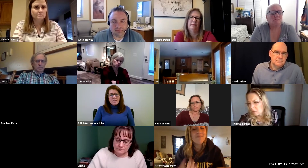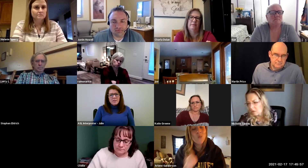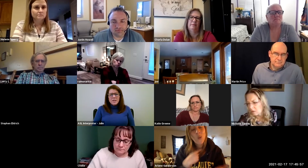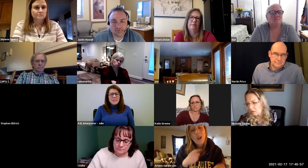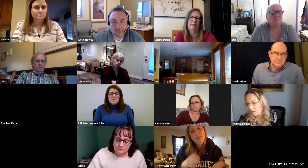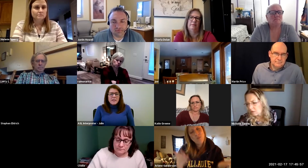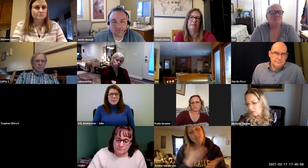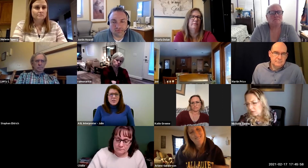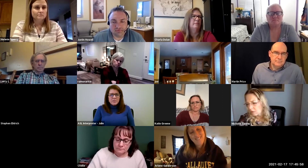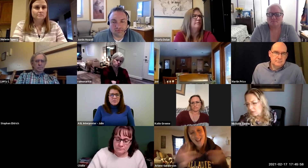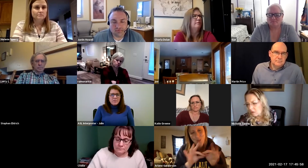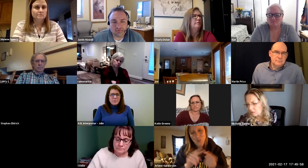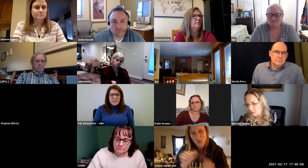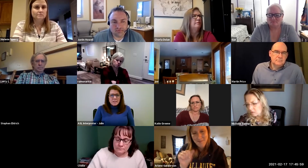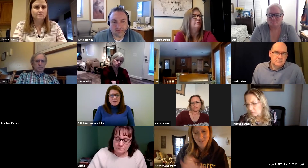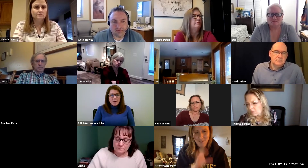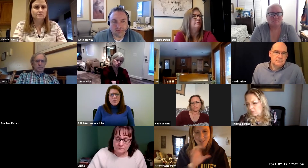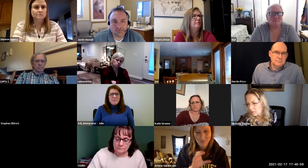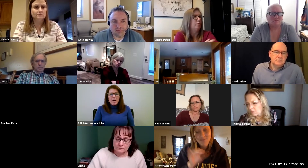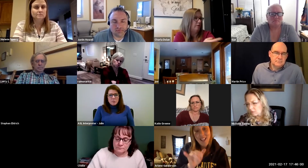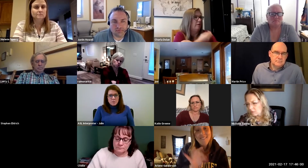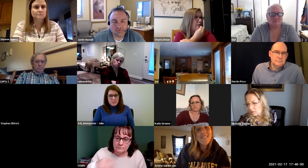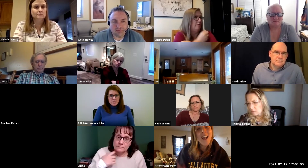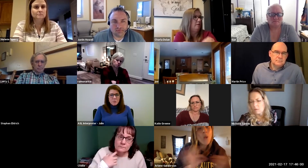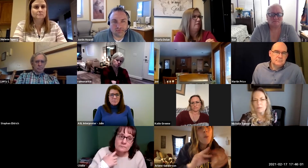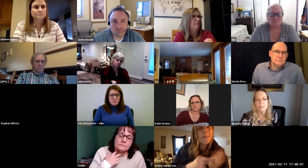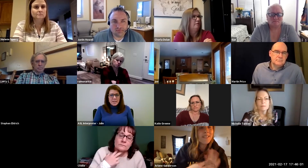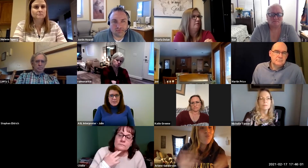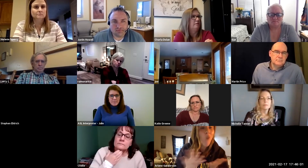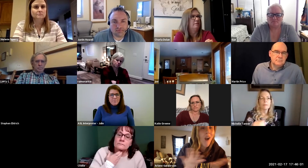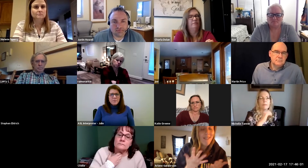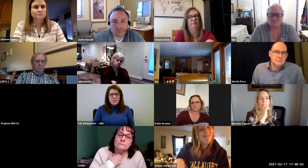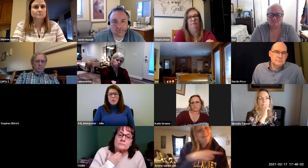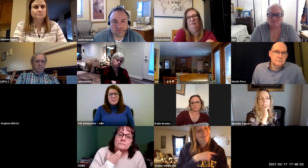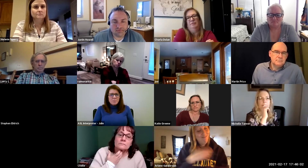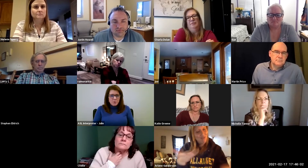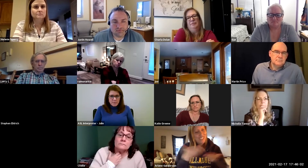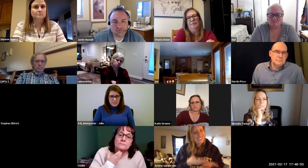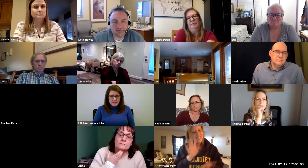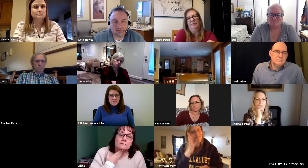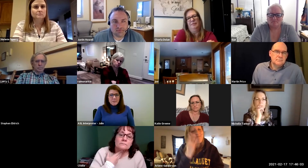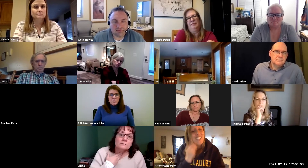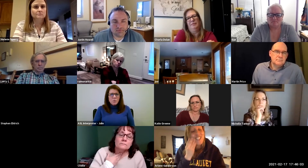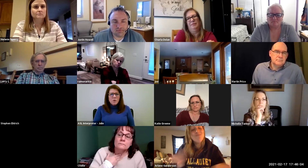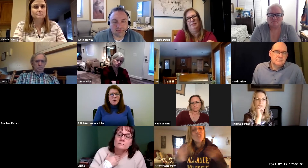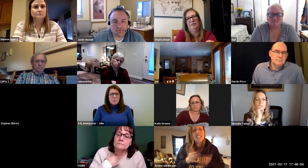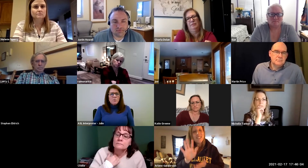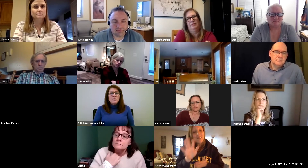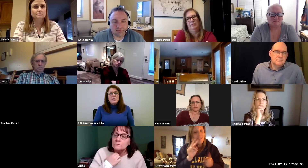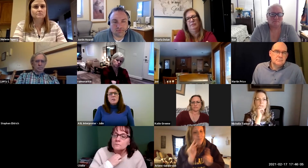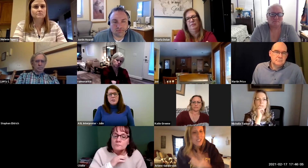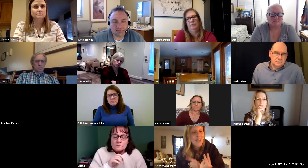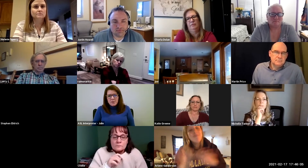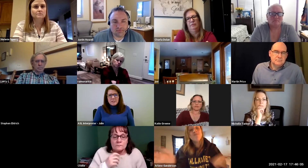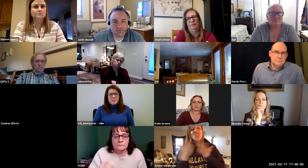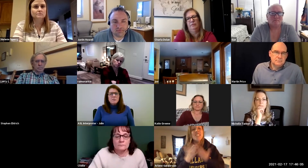Honestly, what does the advisory council even mean? What value do we bring? What is the purpose? You